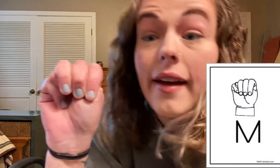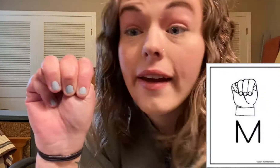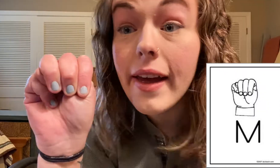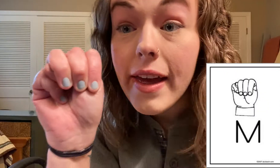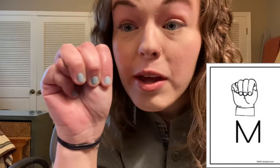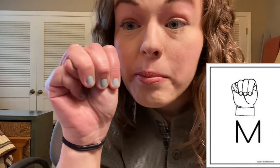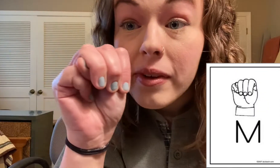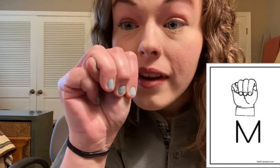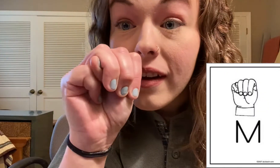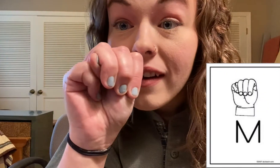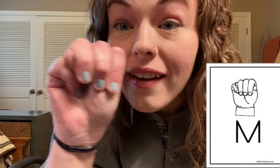M,